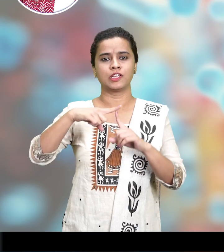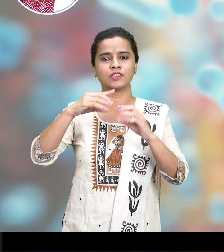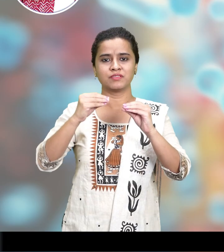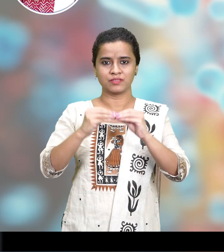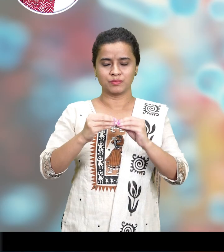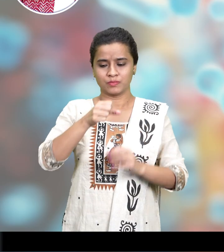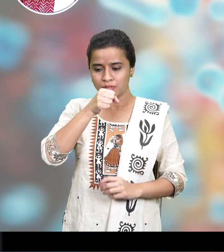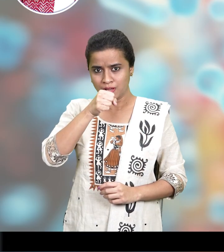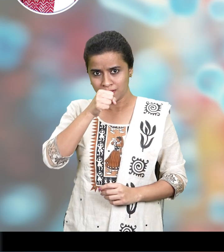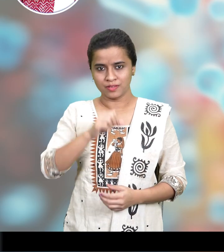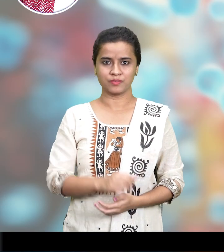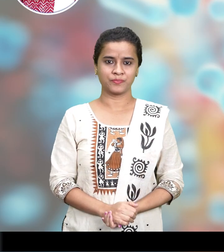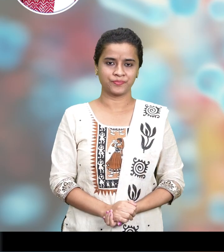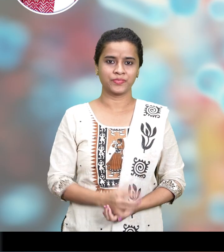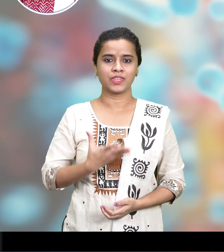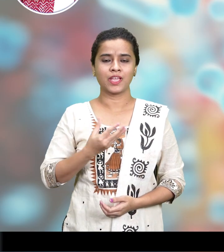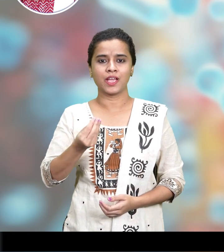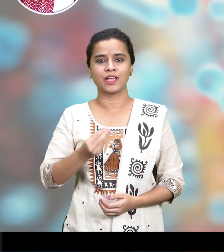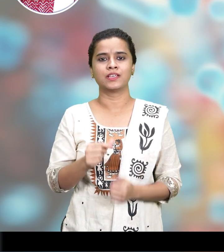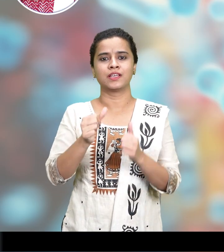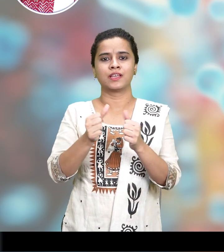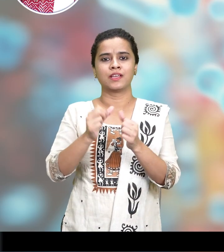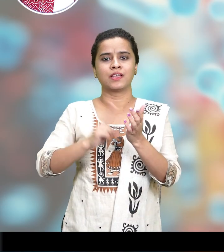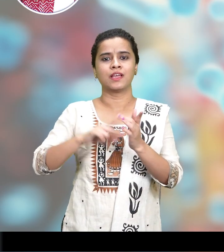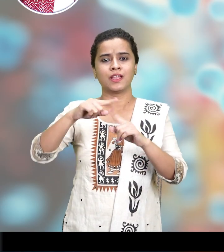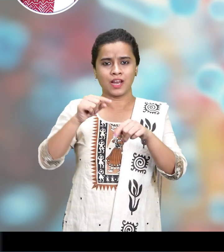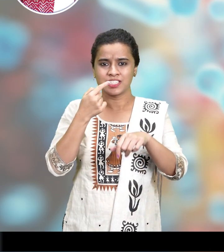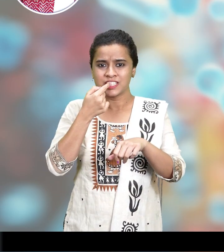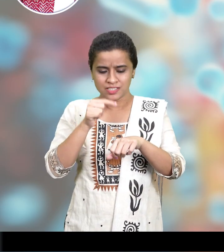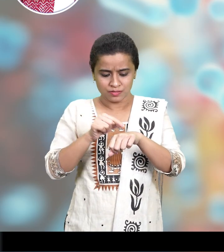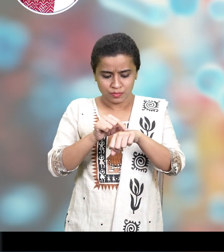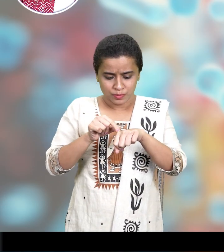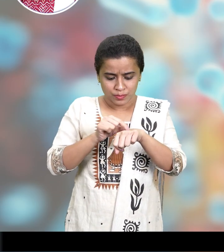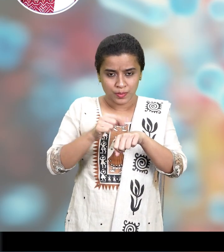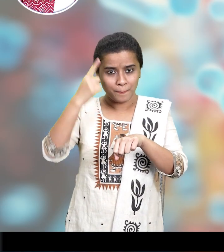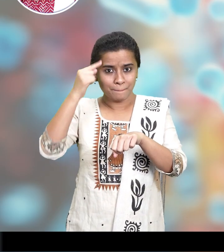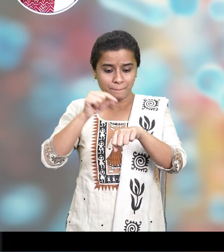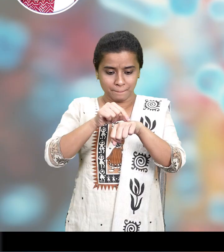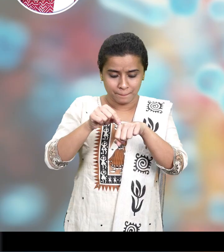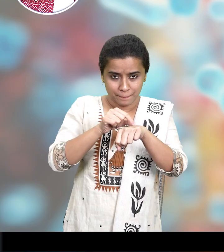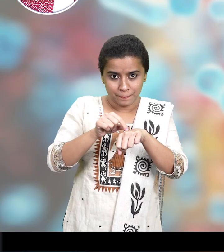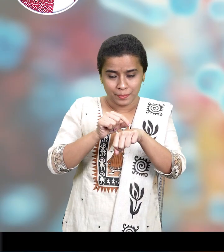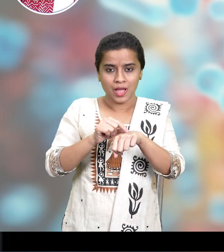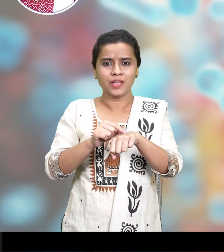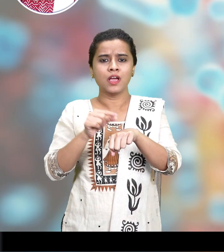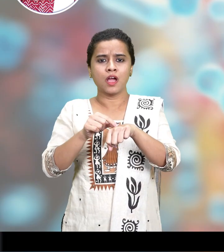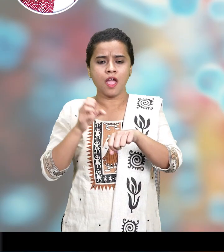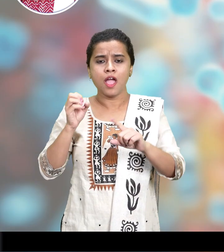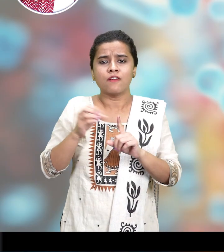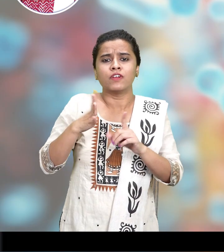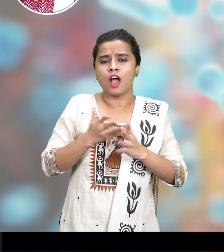tuberculosis, and anthrax are caused by bacteria.